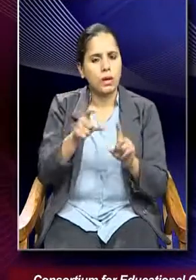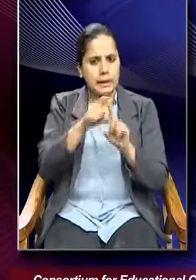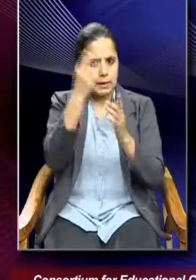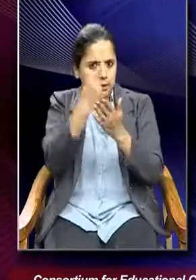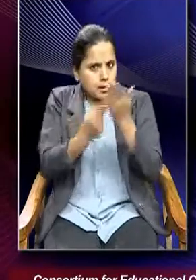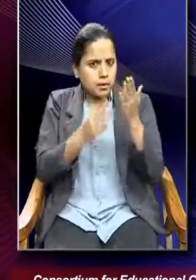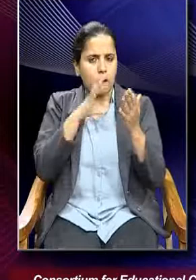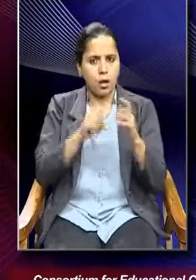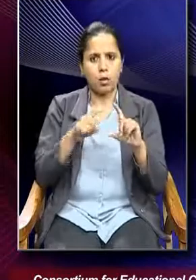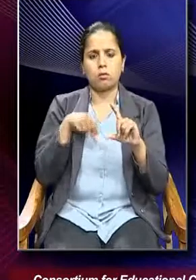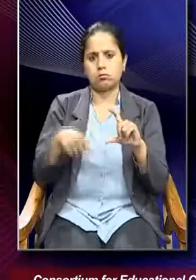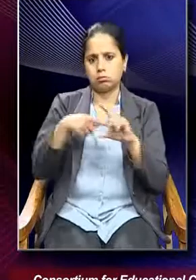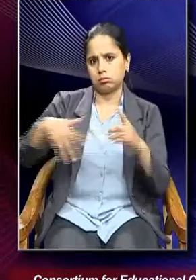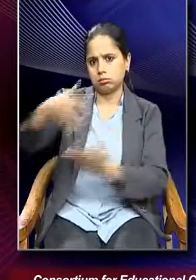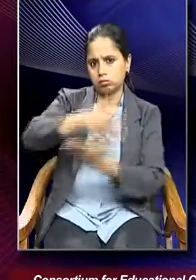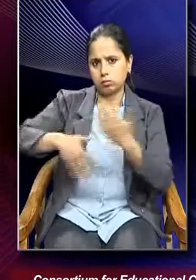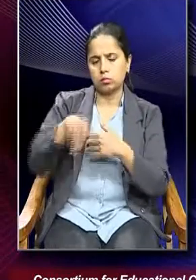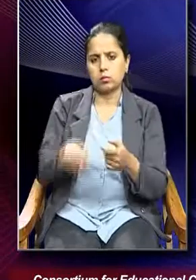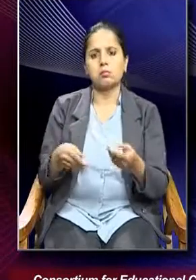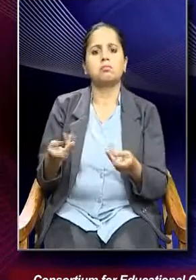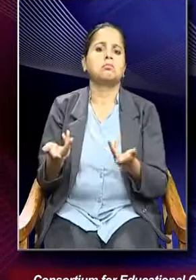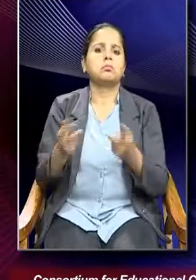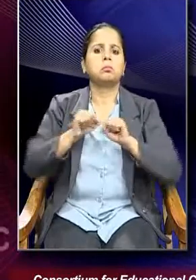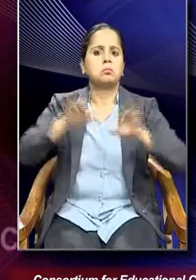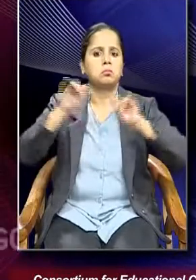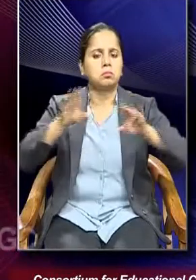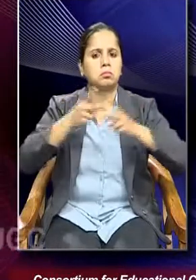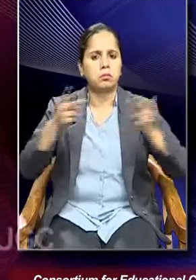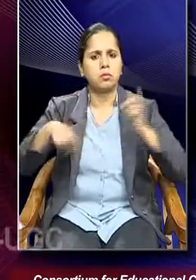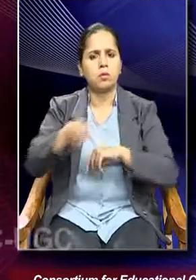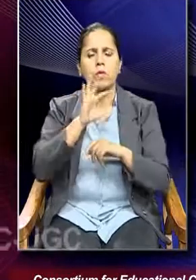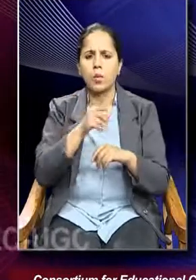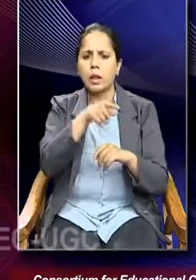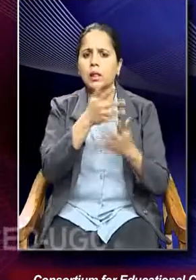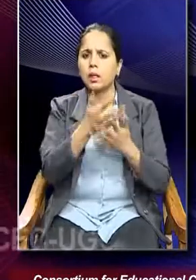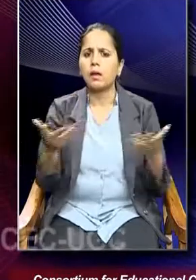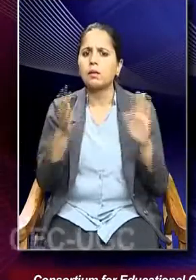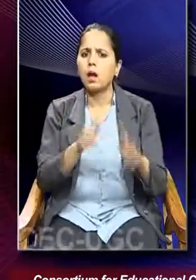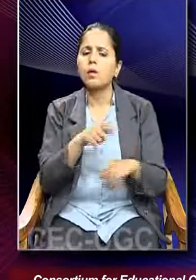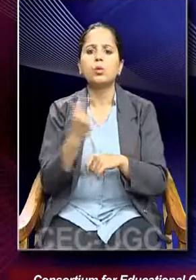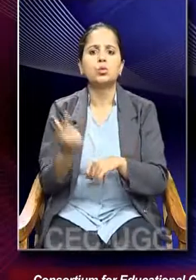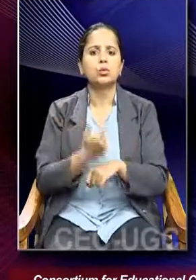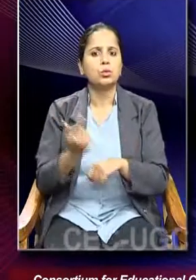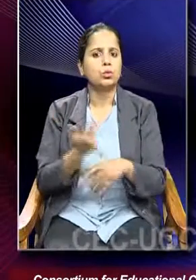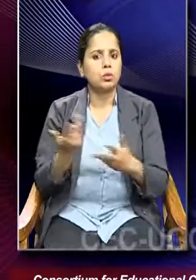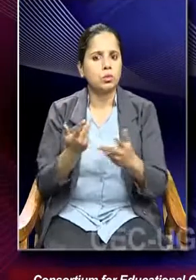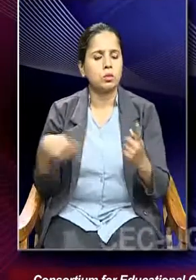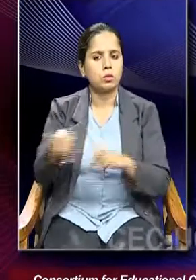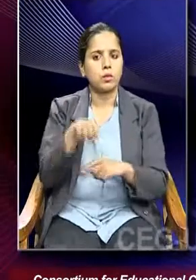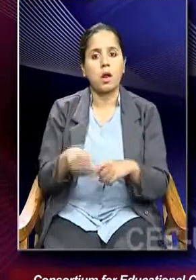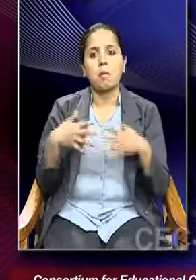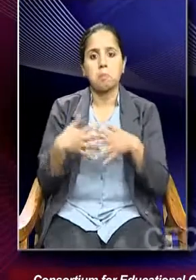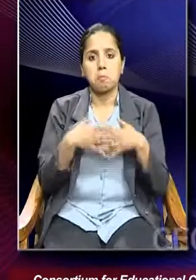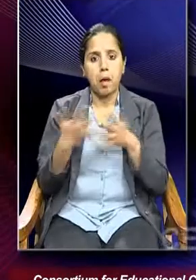of environmental markets, to explore the market-based instruments used in United States